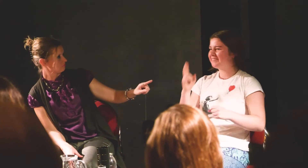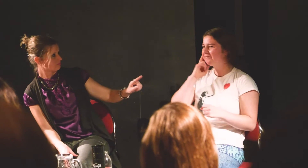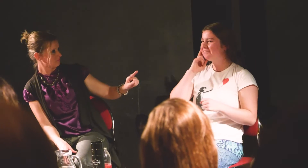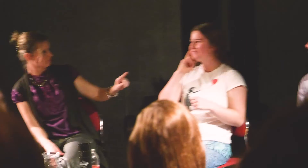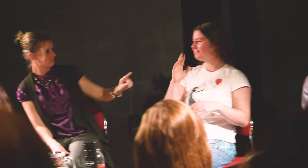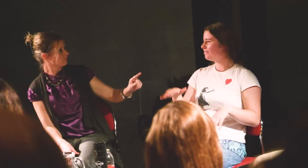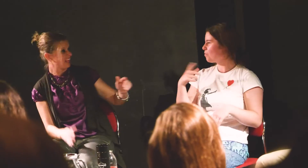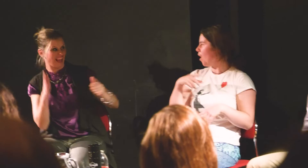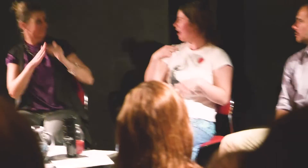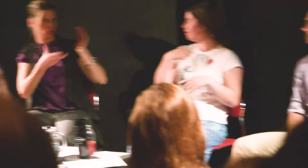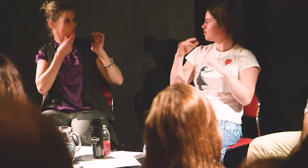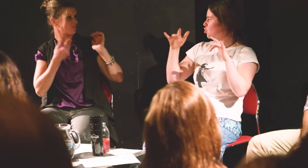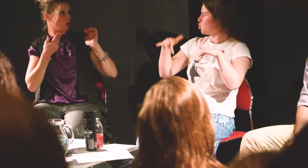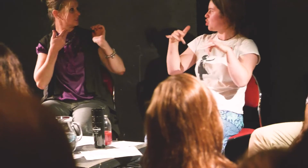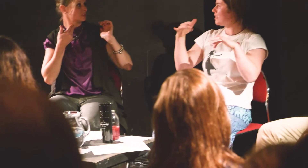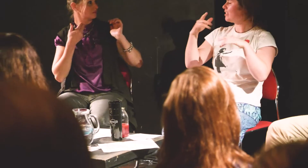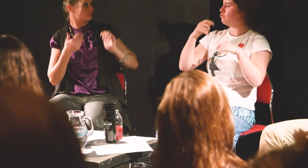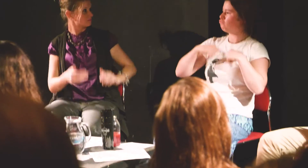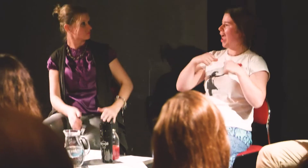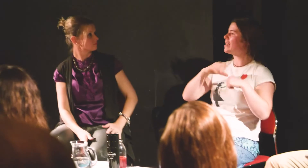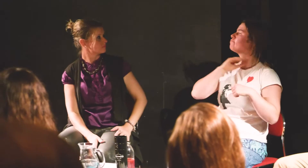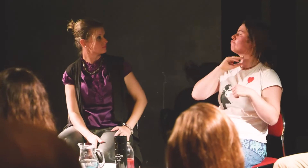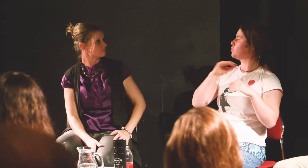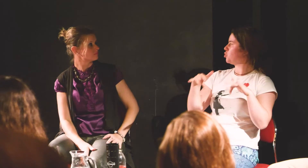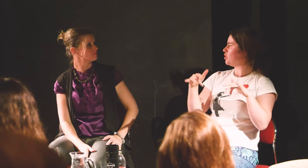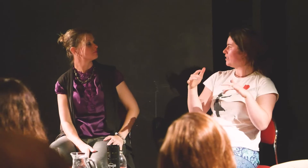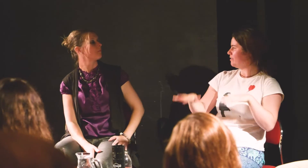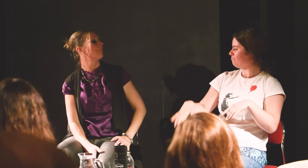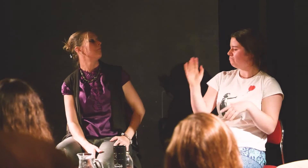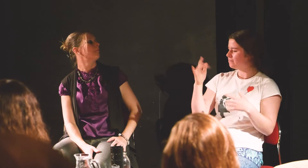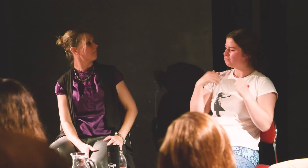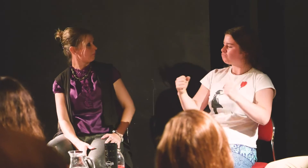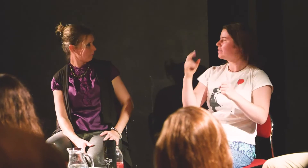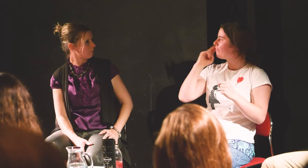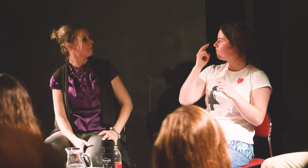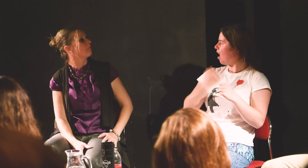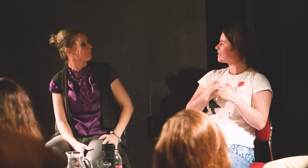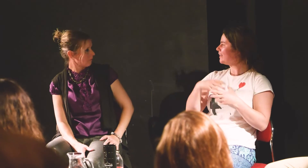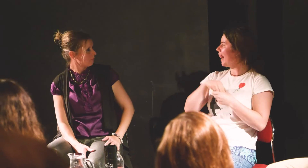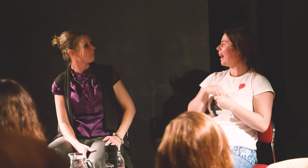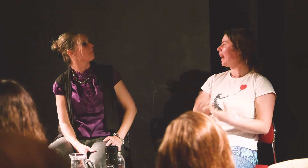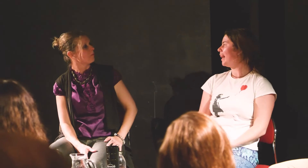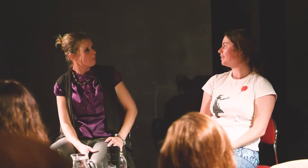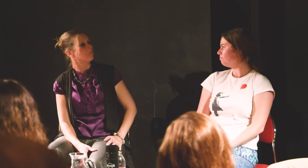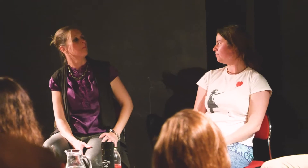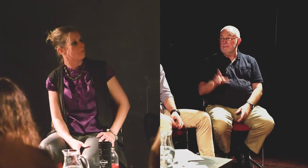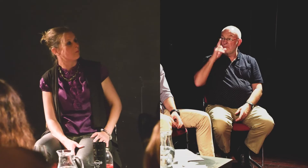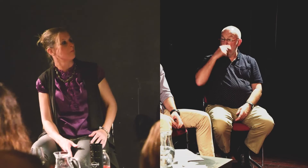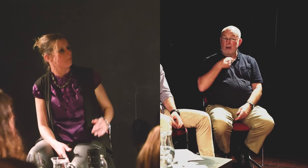sign language. I'm really strongly deaf. I don't use my voice. Well, I haven't trained my voice yet, I guess. I'm just a signer. That's my